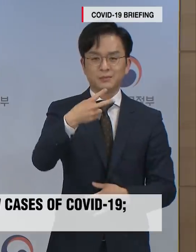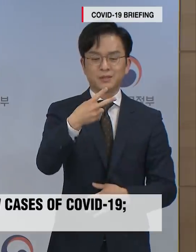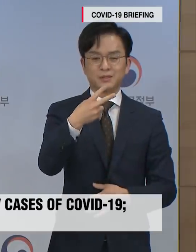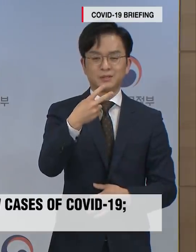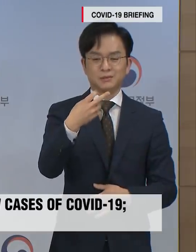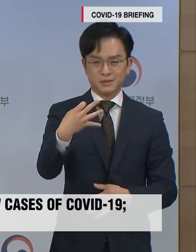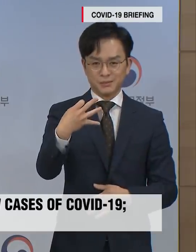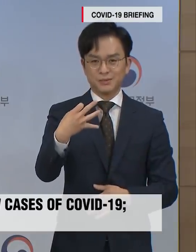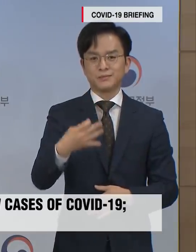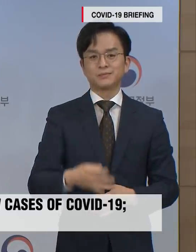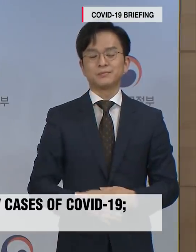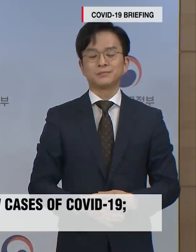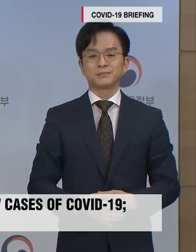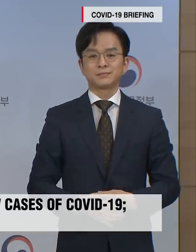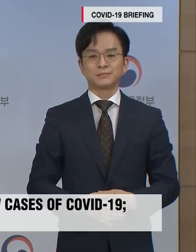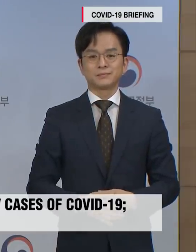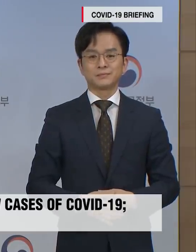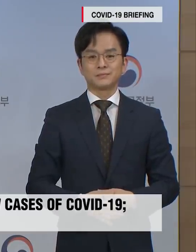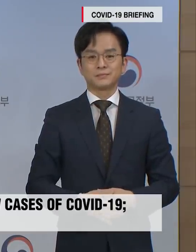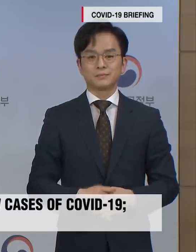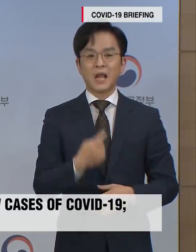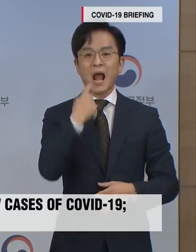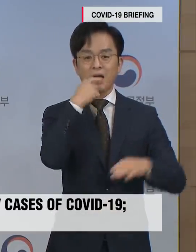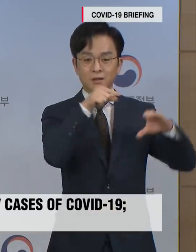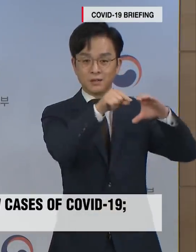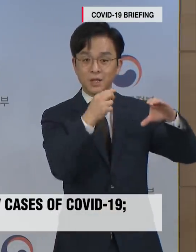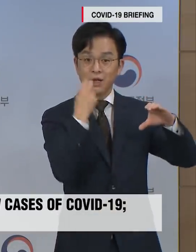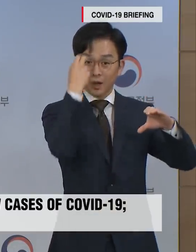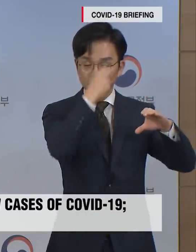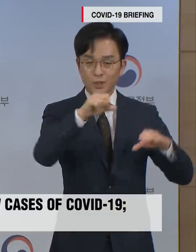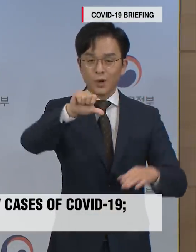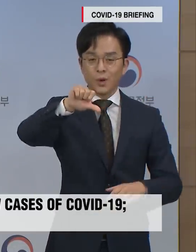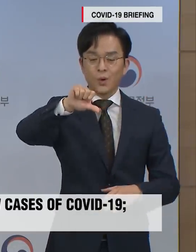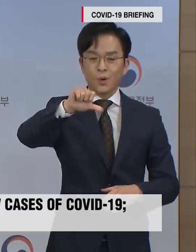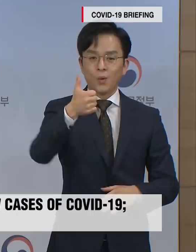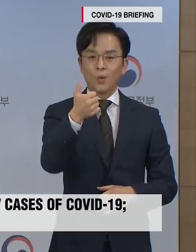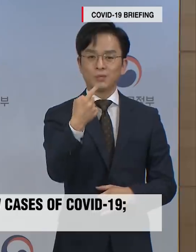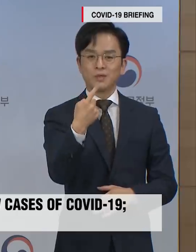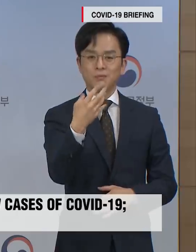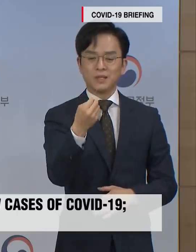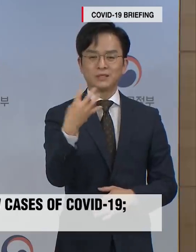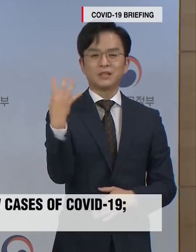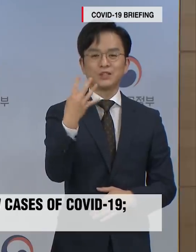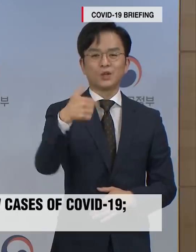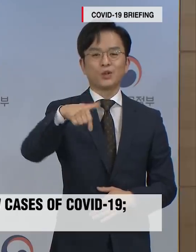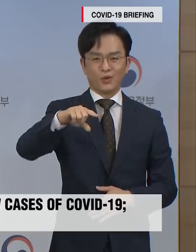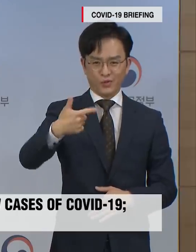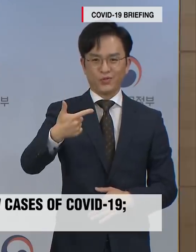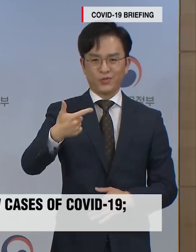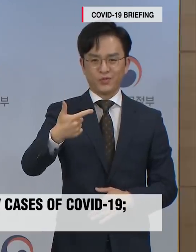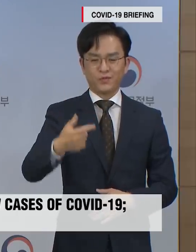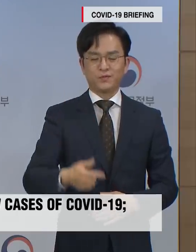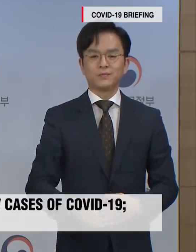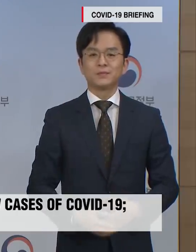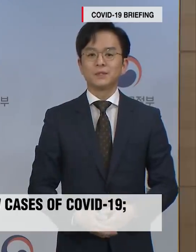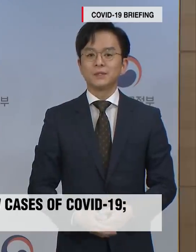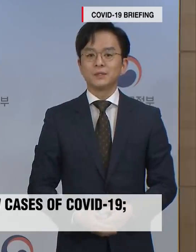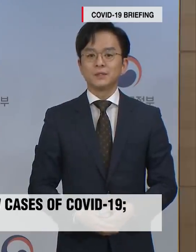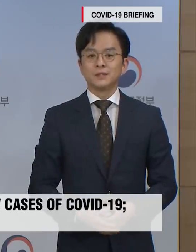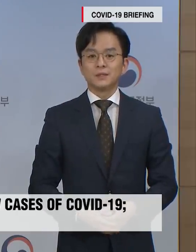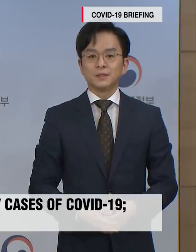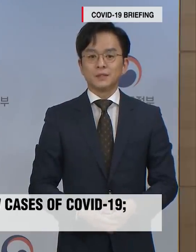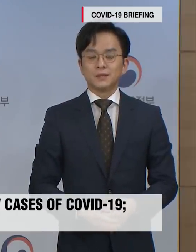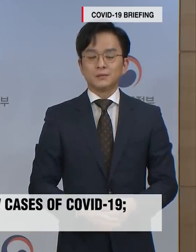foreigners, they were all Korean nationals, and we have seen 214 cases of death. And this is the result of carrying out more